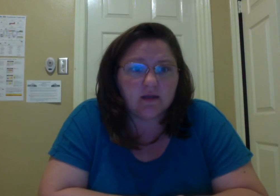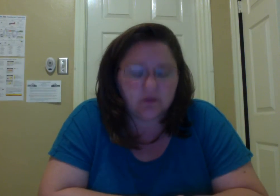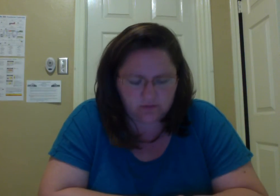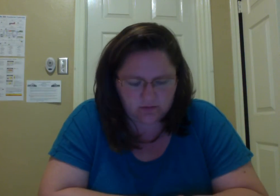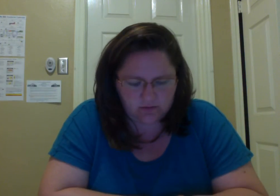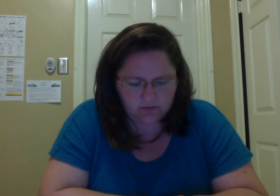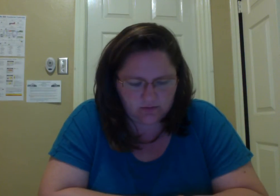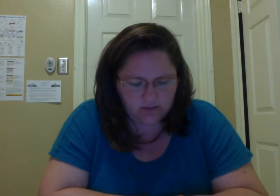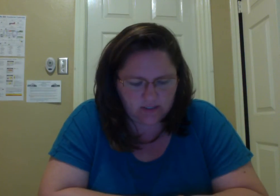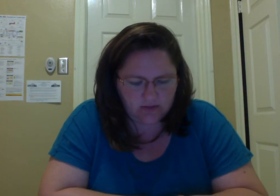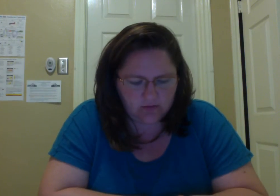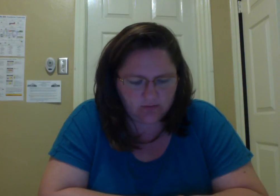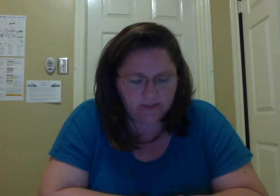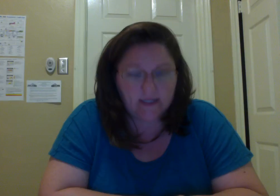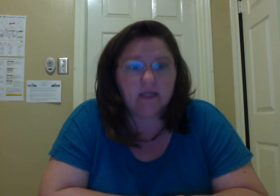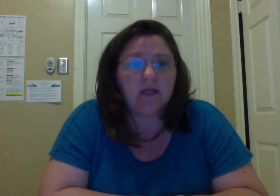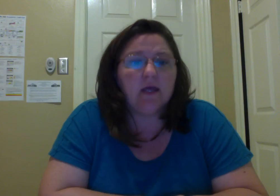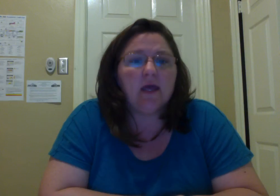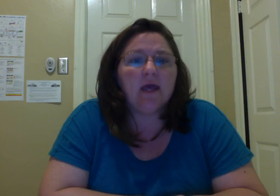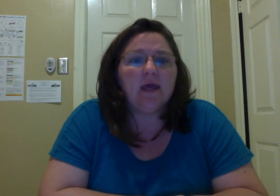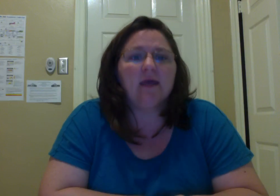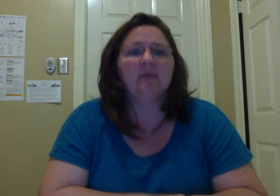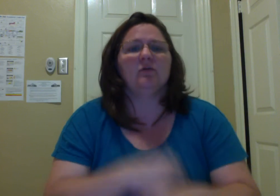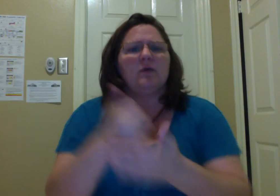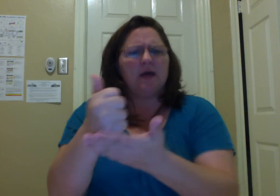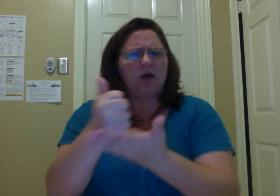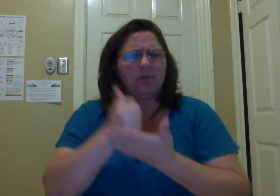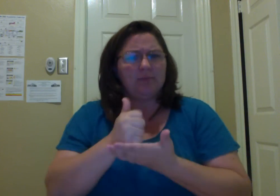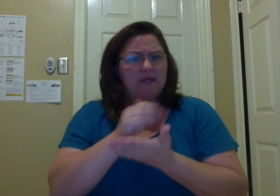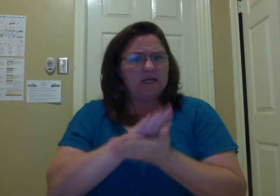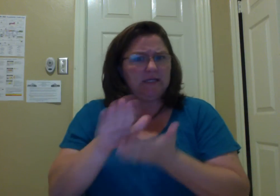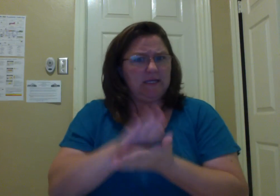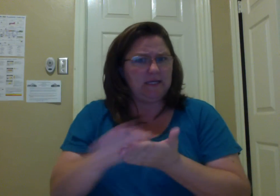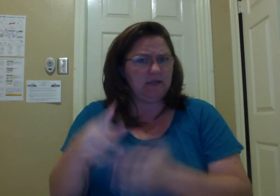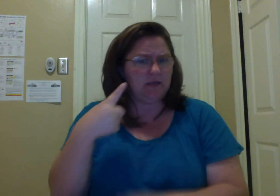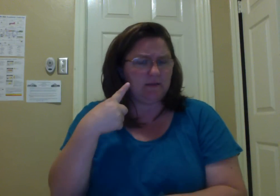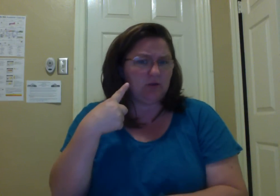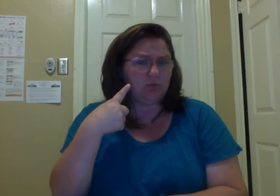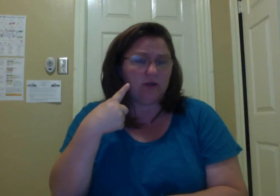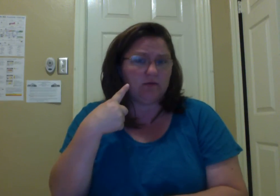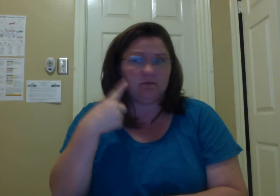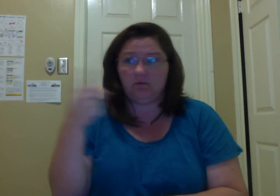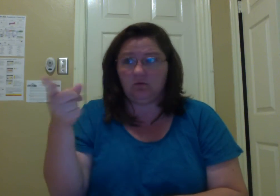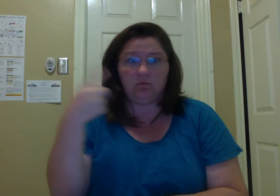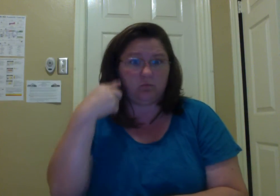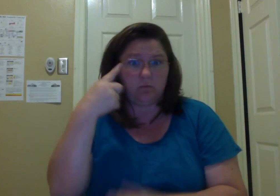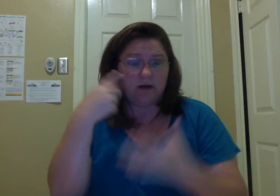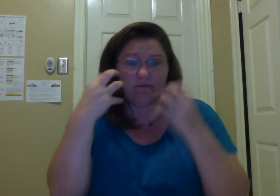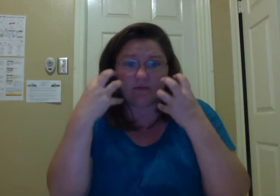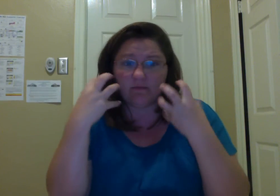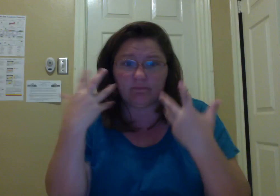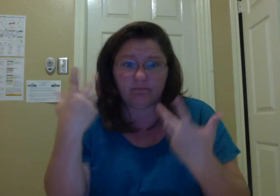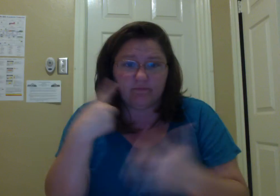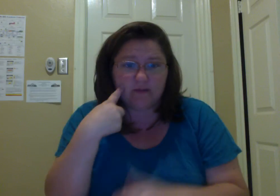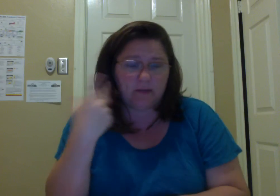can you help clean it? And so help me clean, and then you point to wherever the face paint is.